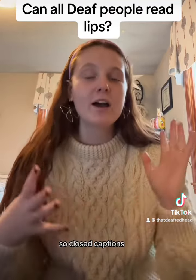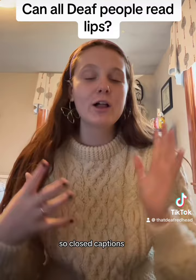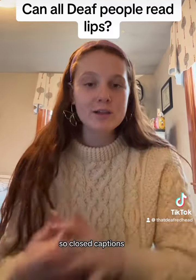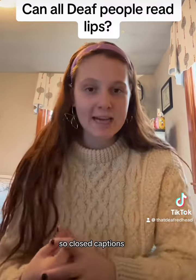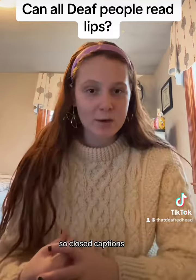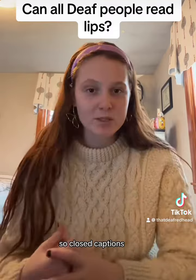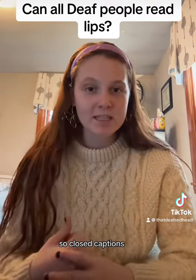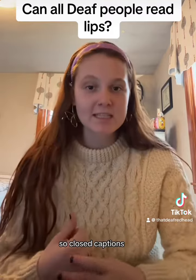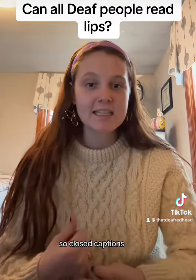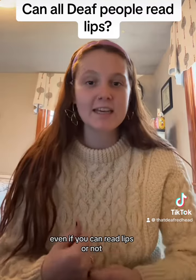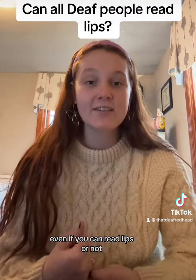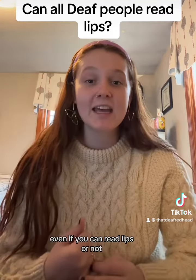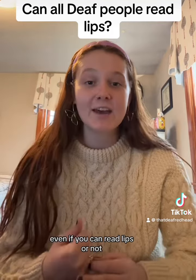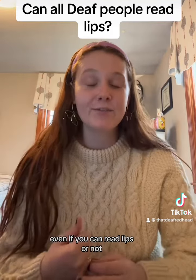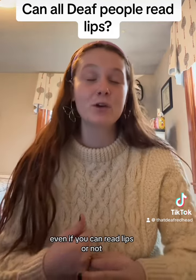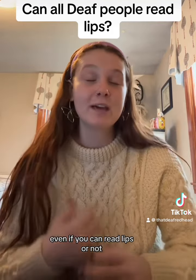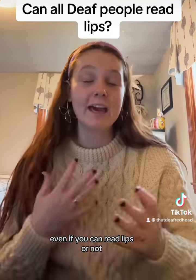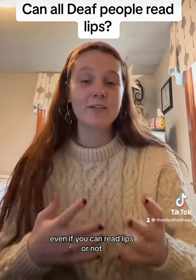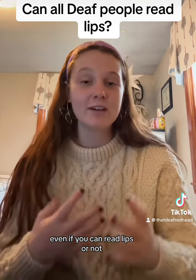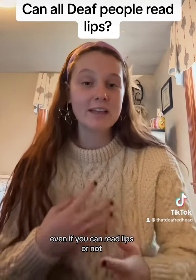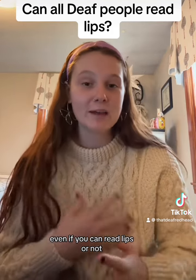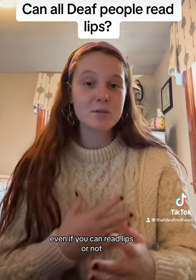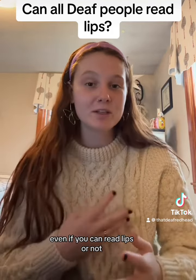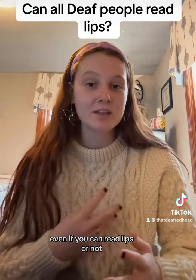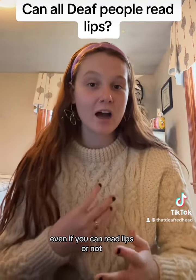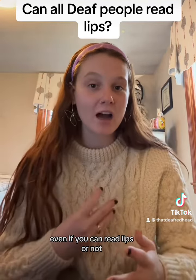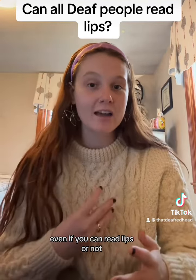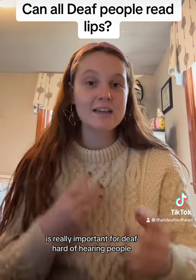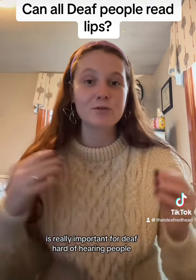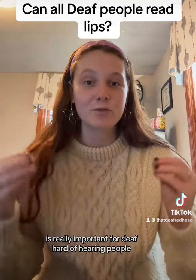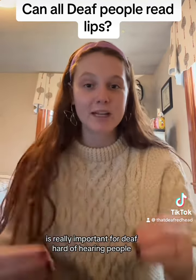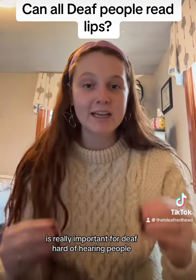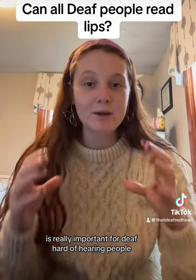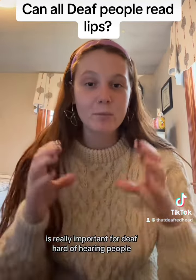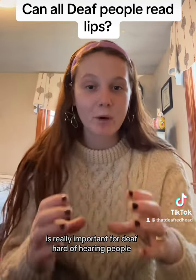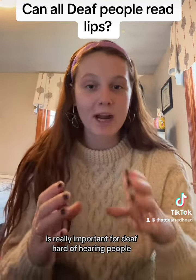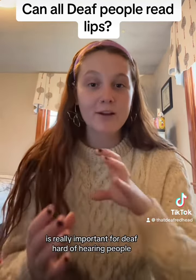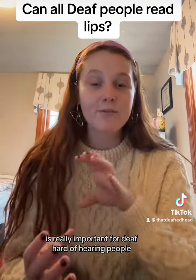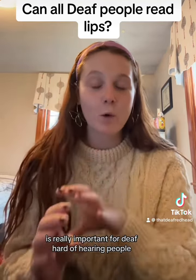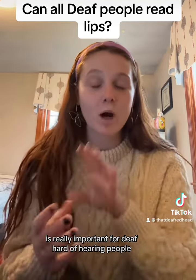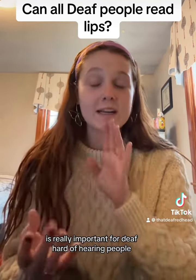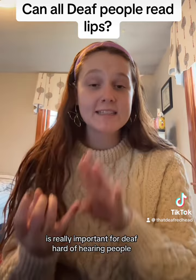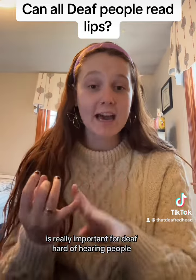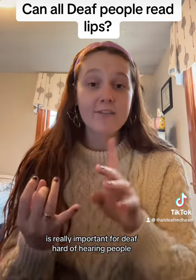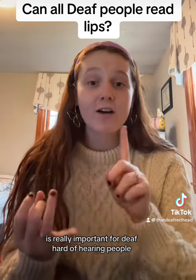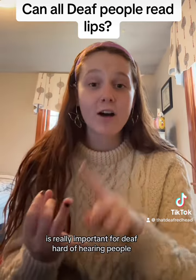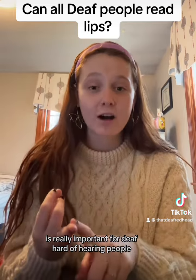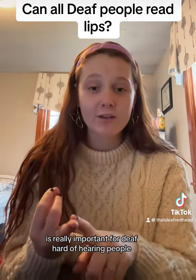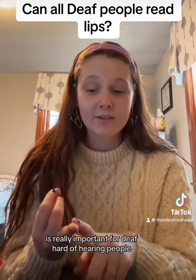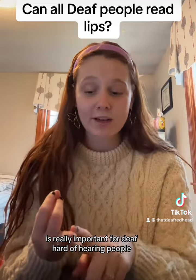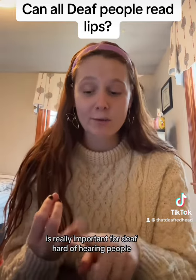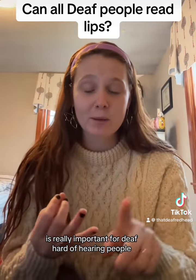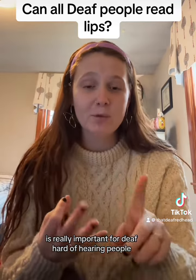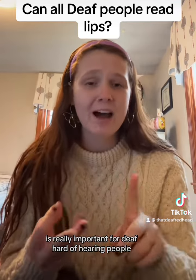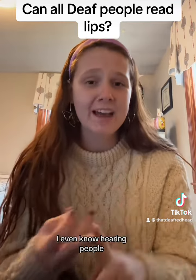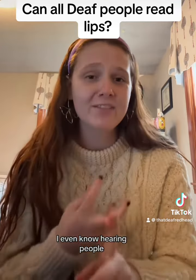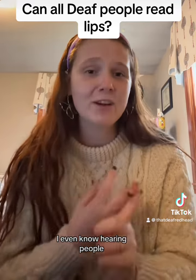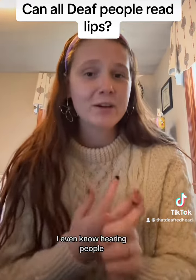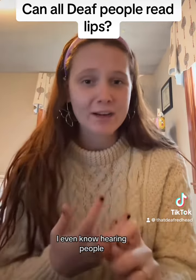closed captions, even if you can read lips or not, is really important for deaf, hard of hearing people. I even know hearing